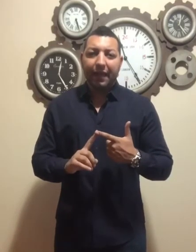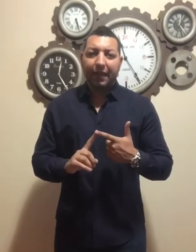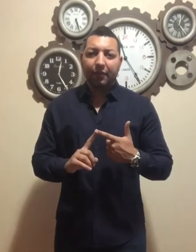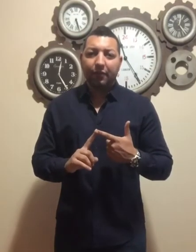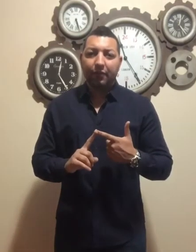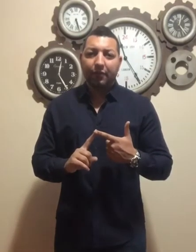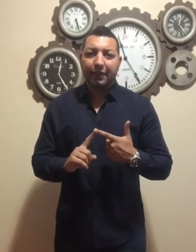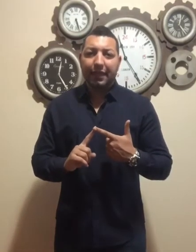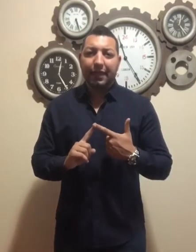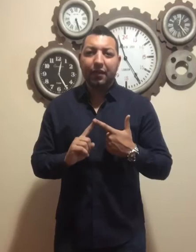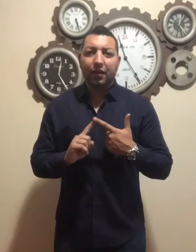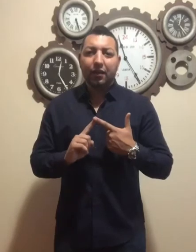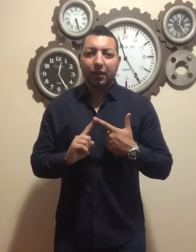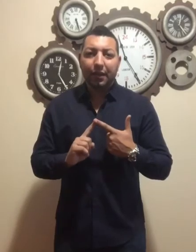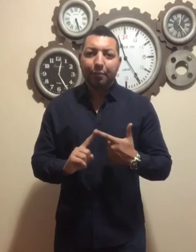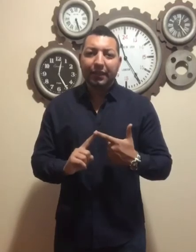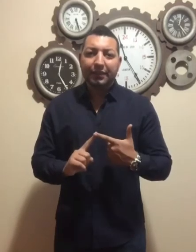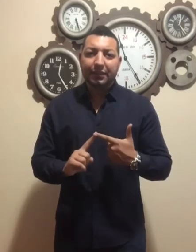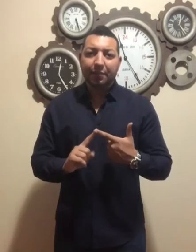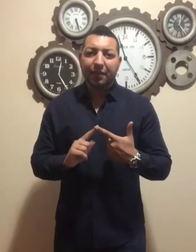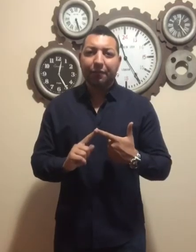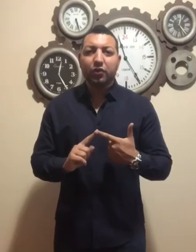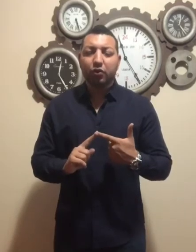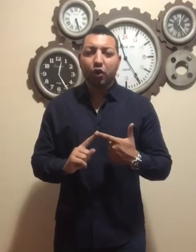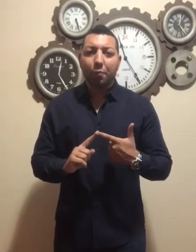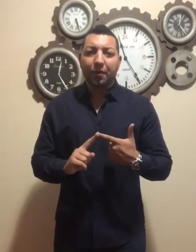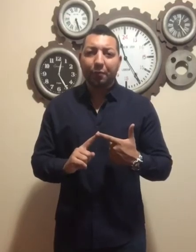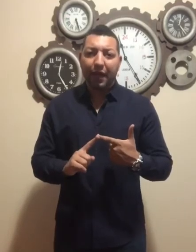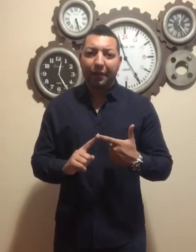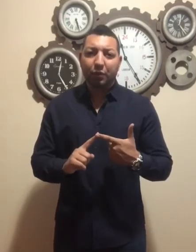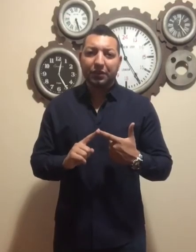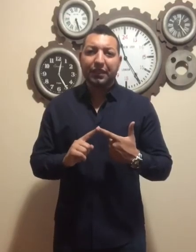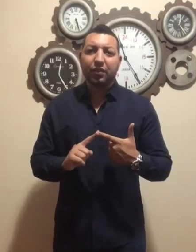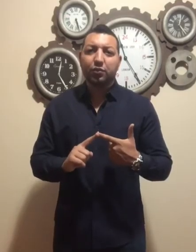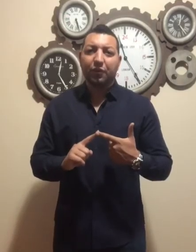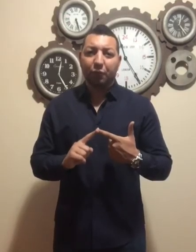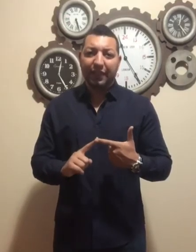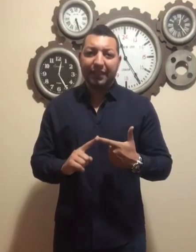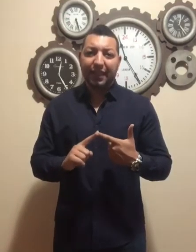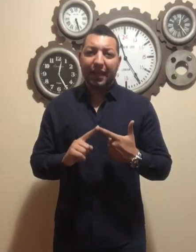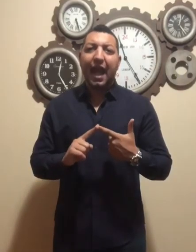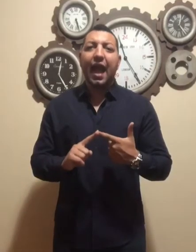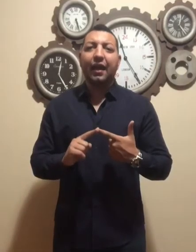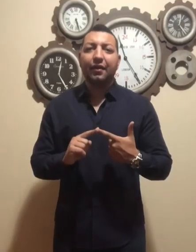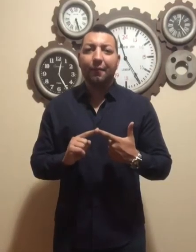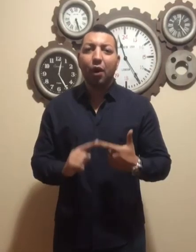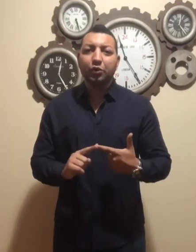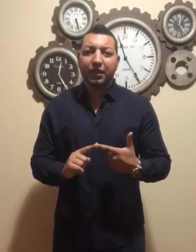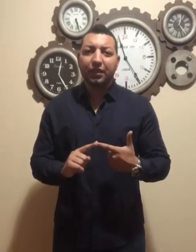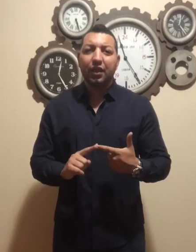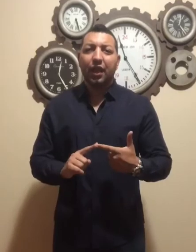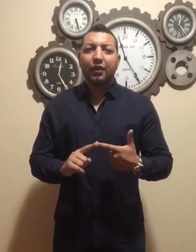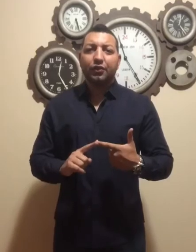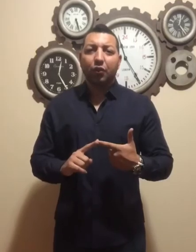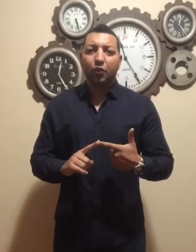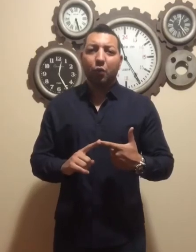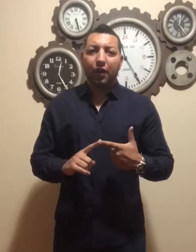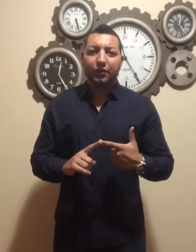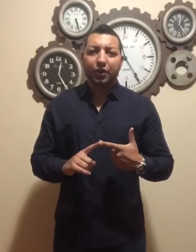activating the limbic system, the frontal lobe of the brain, which deals with reasoning and emotion. So you want